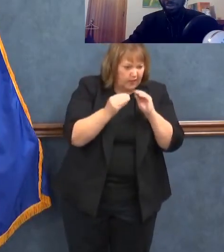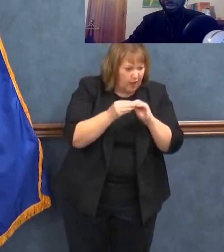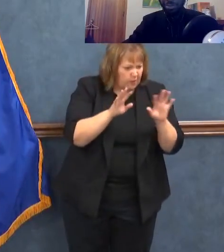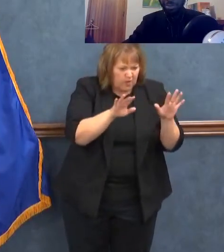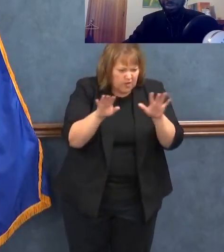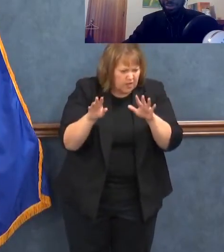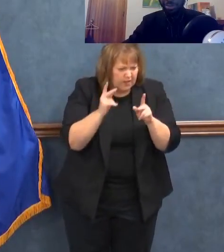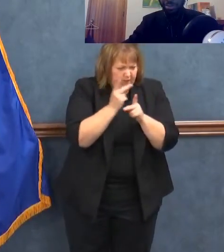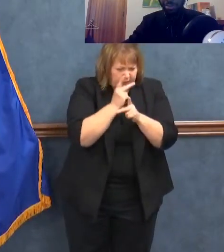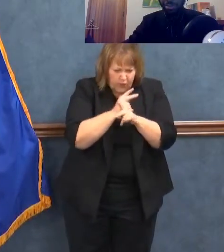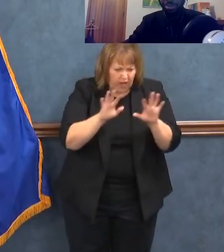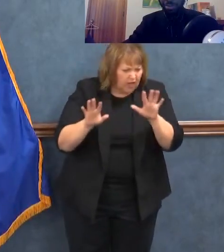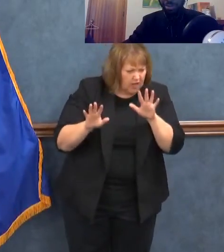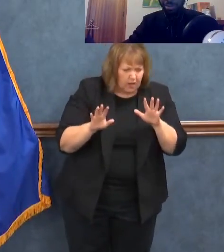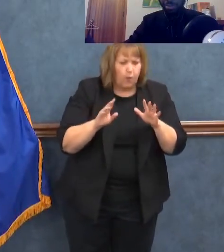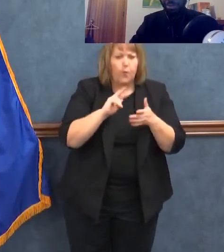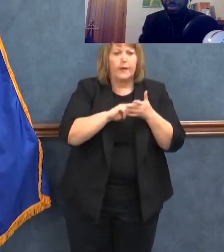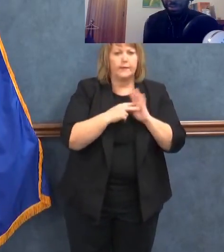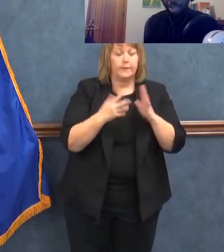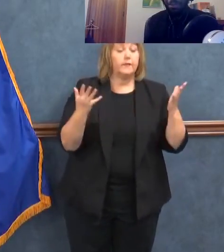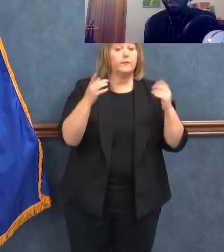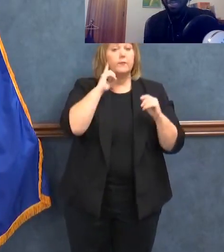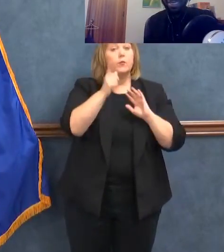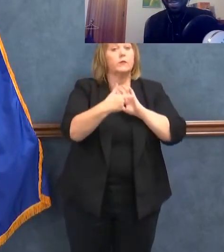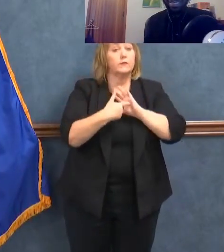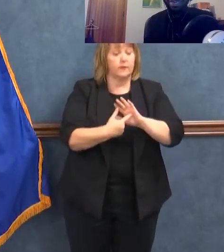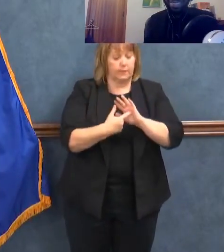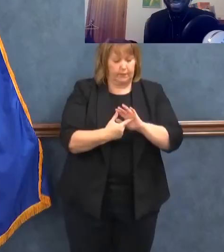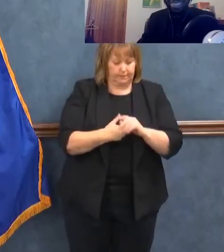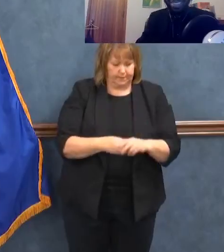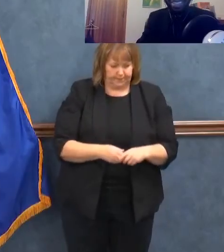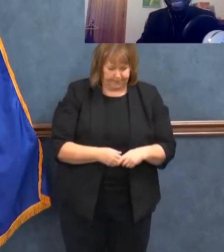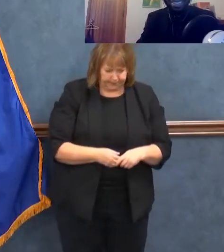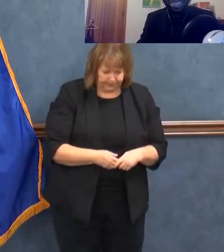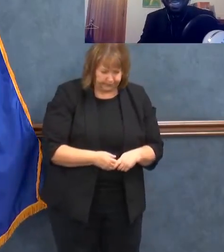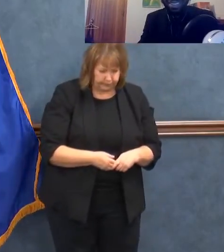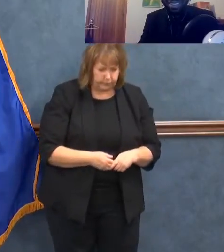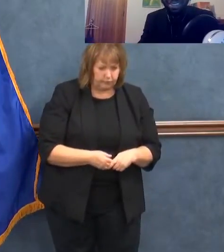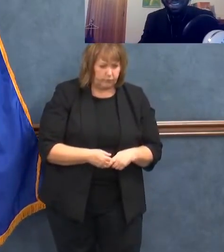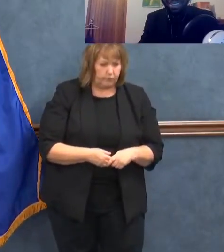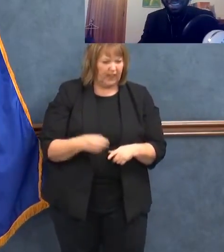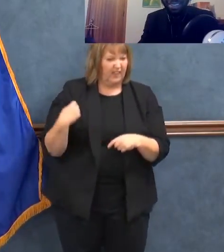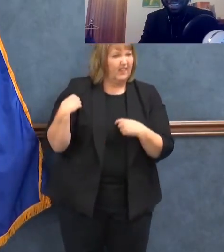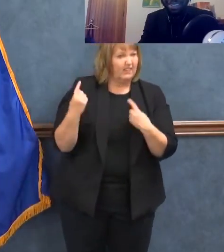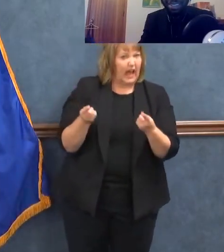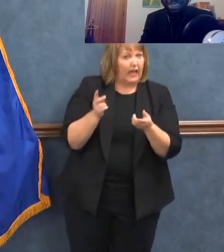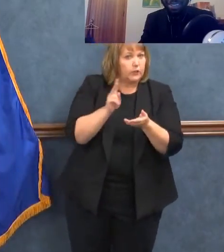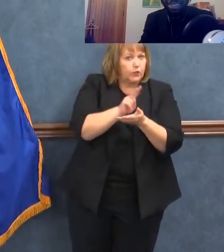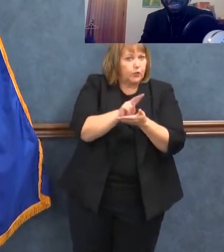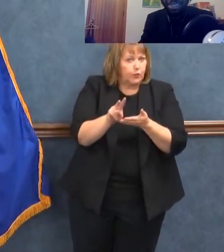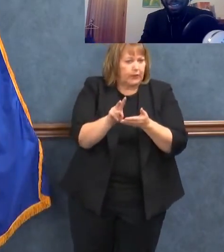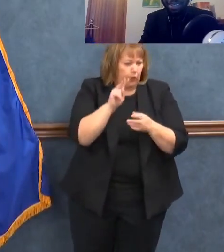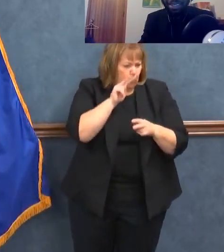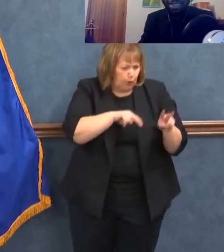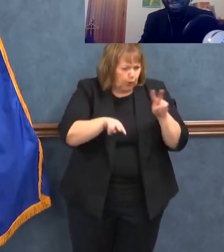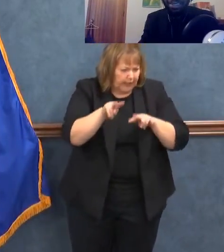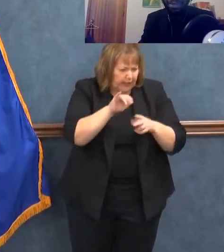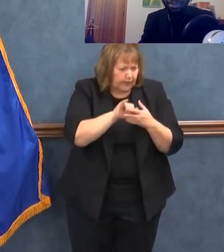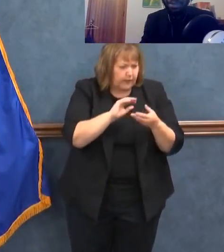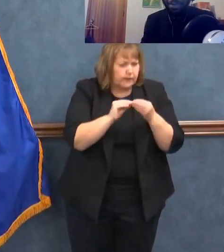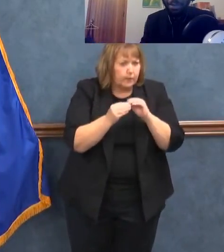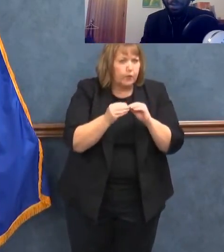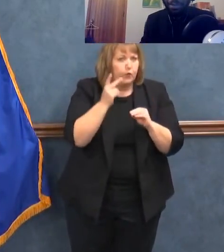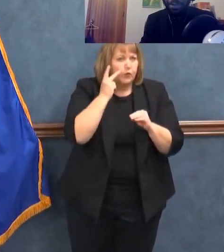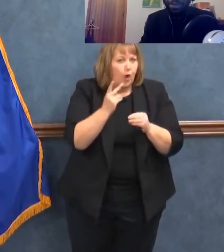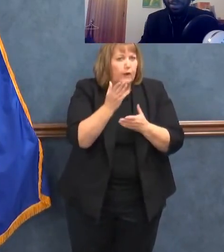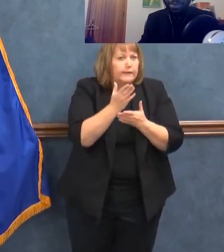tackle this disease. For example, in the last 2 weeks, while reviewing data used in this criteria, we saw several of the